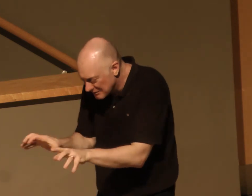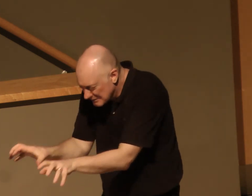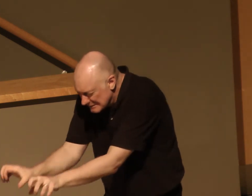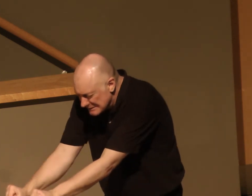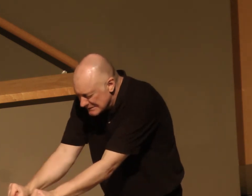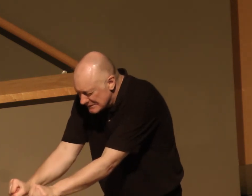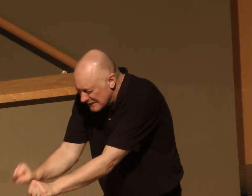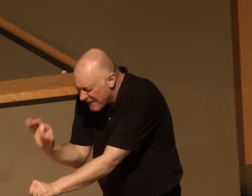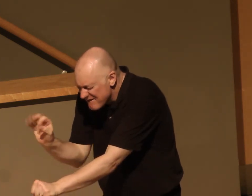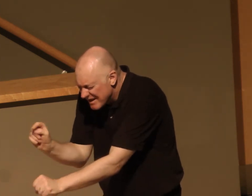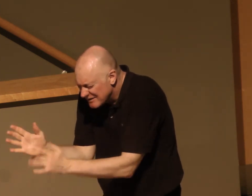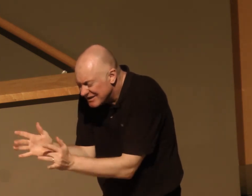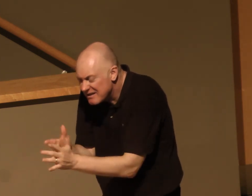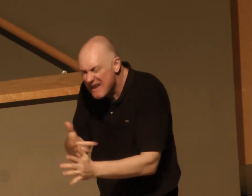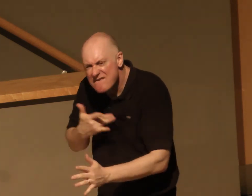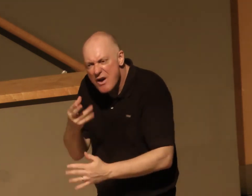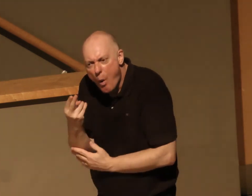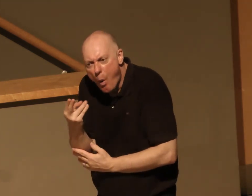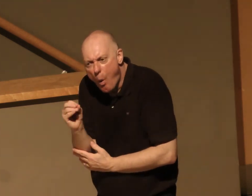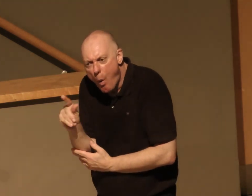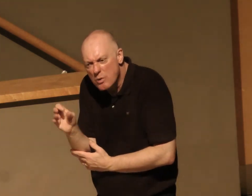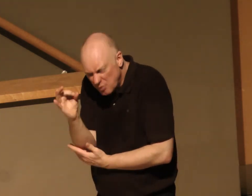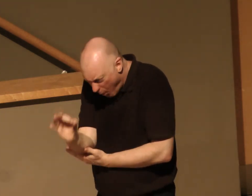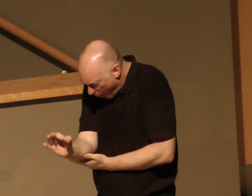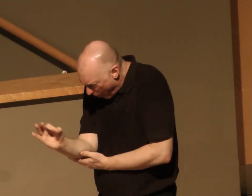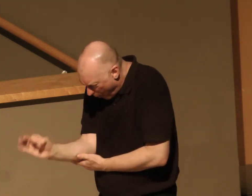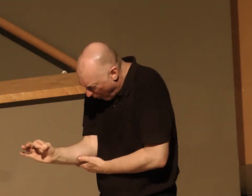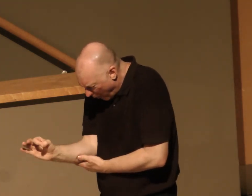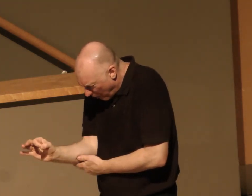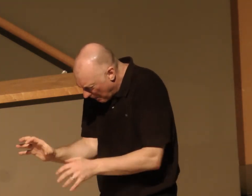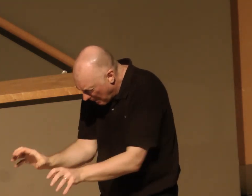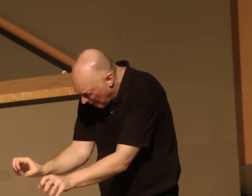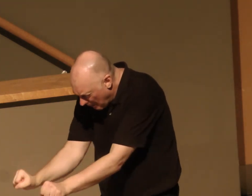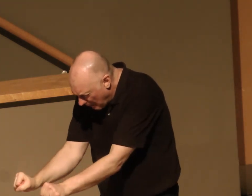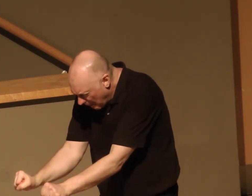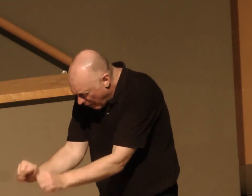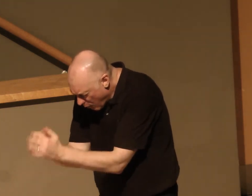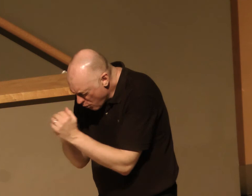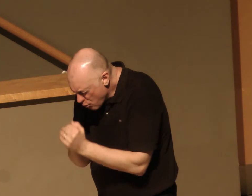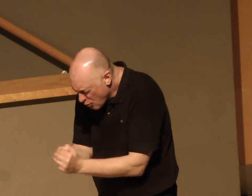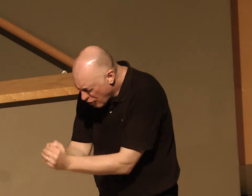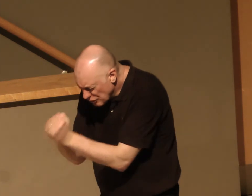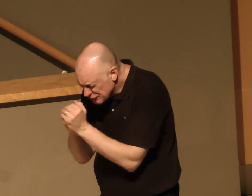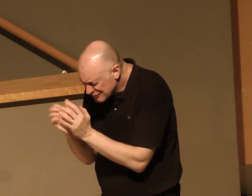and they feel the holes in his feet and they worship him that's awesome